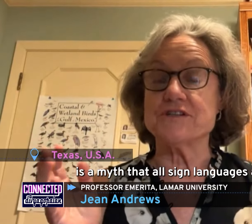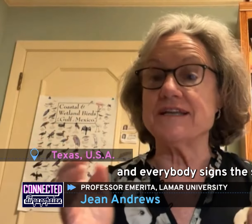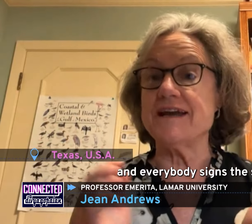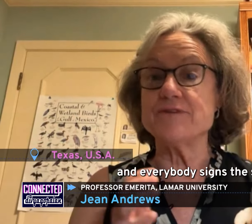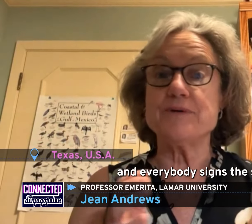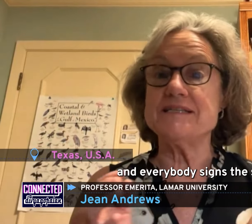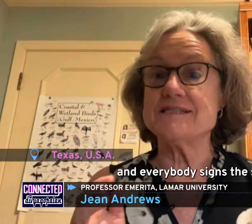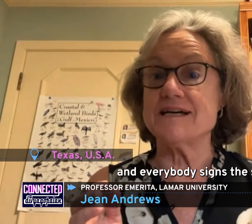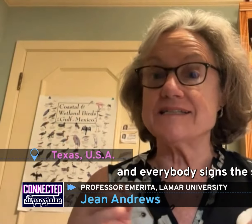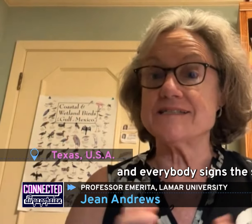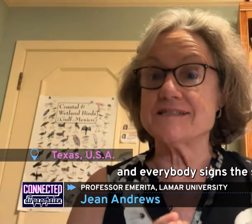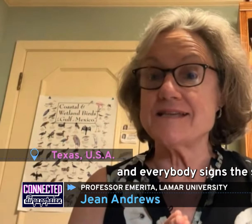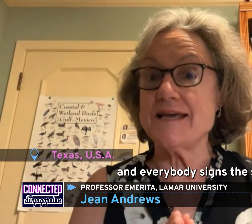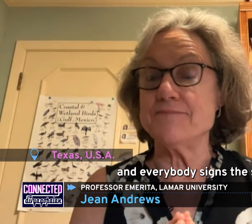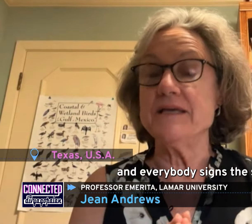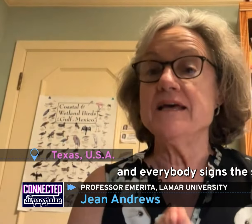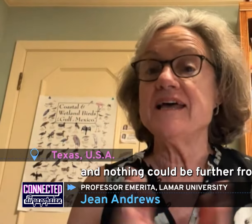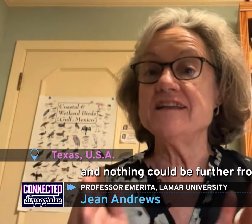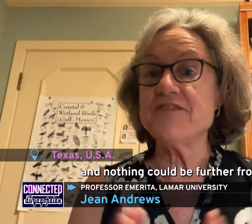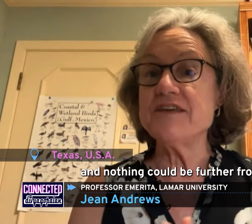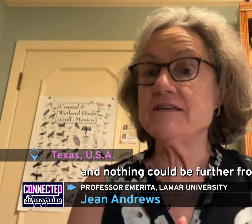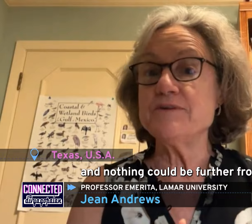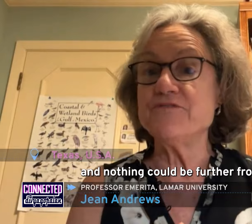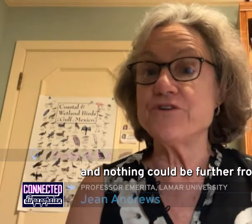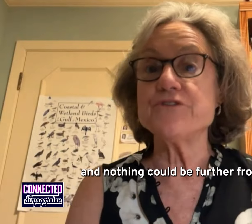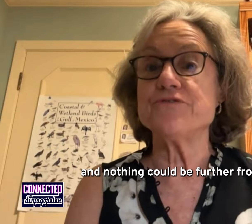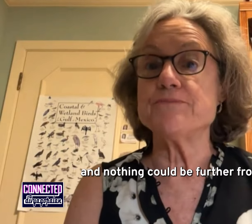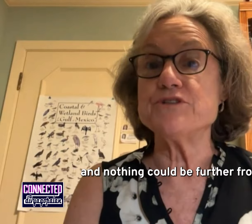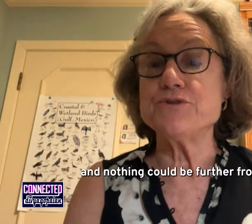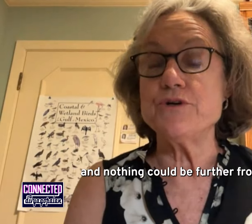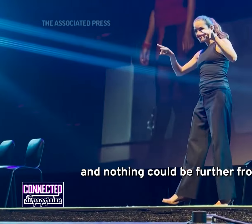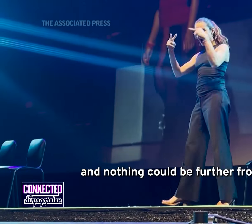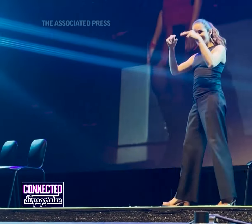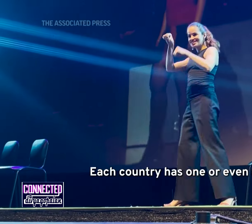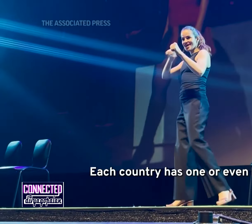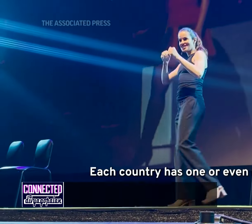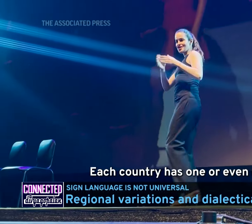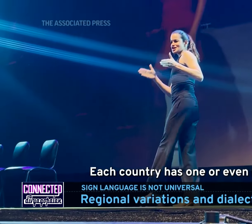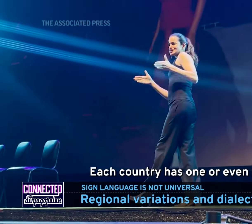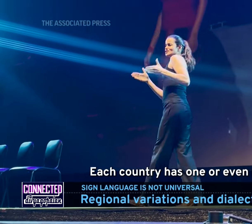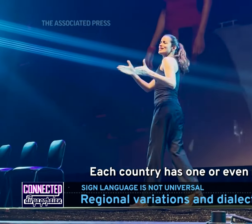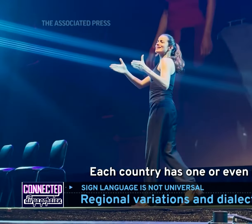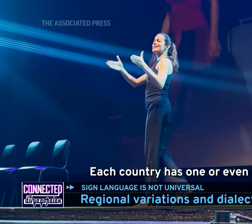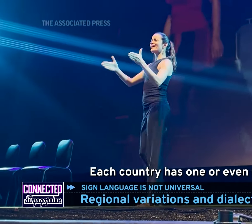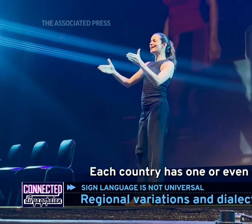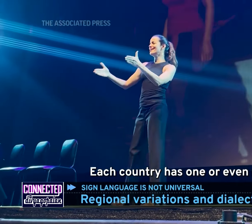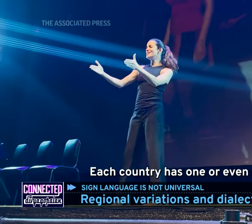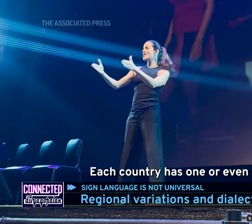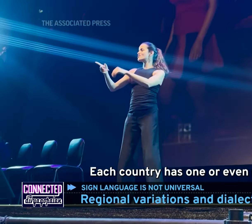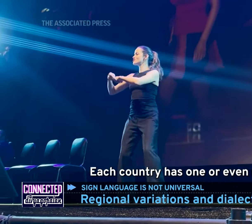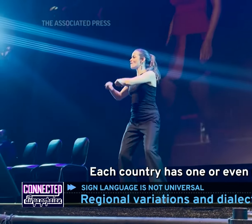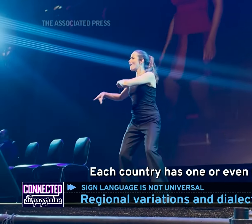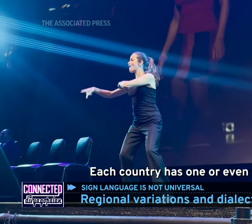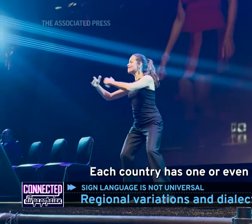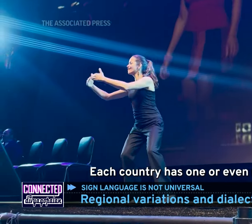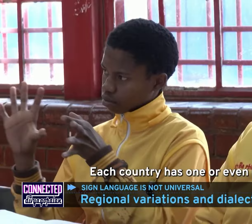and everybody signs the same. And nothing could be further from the truth. Each country has one or even more than